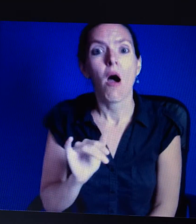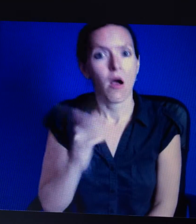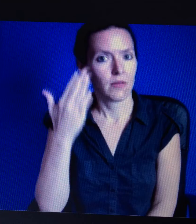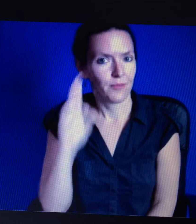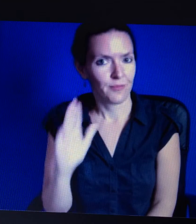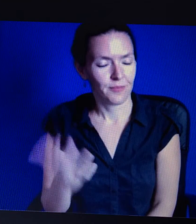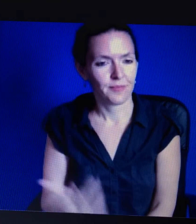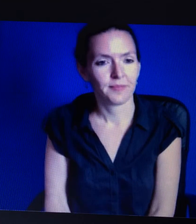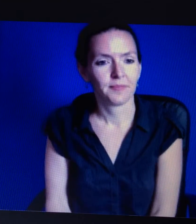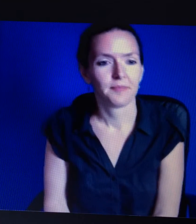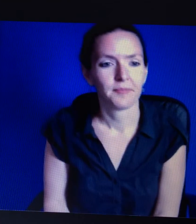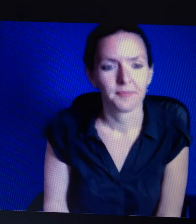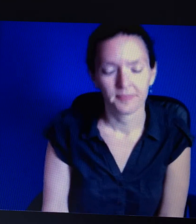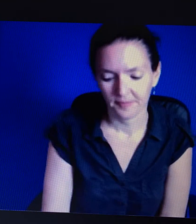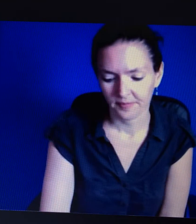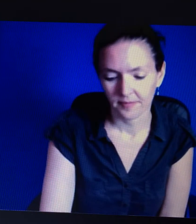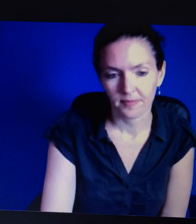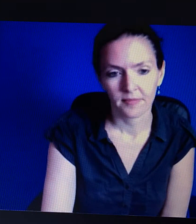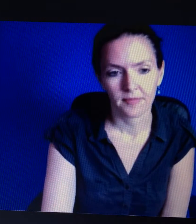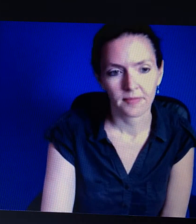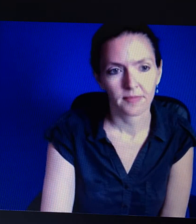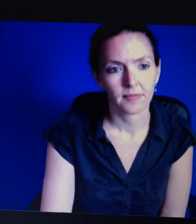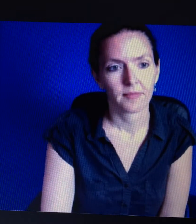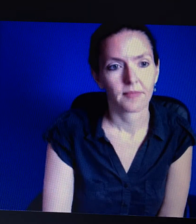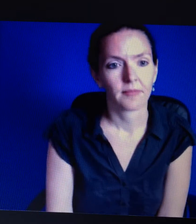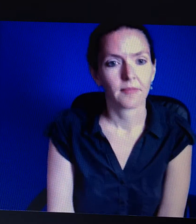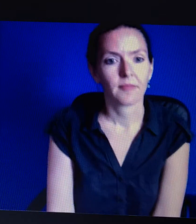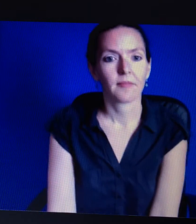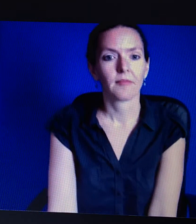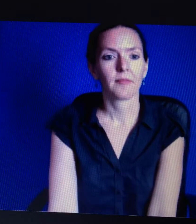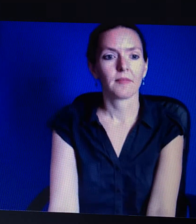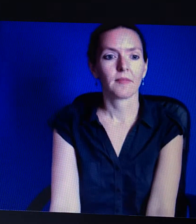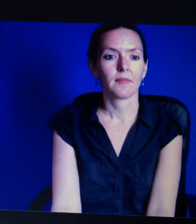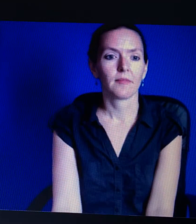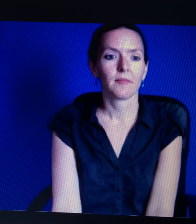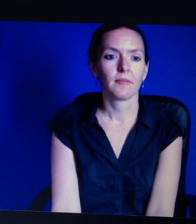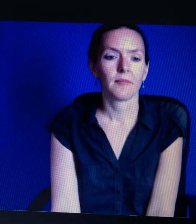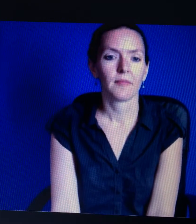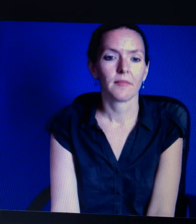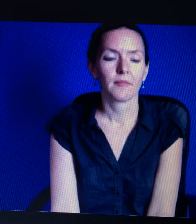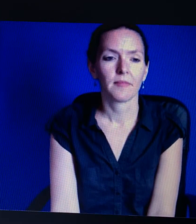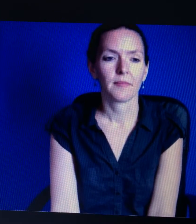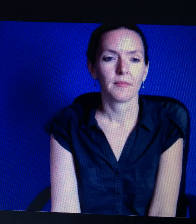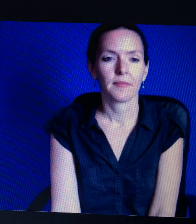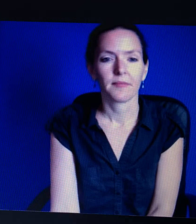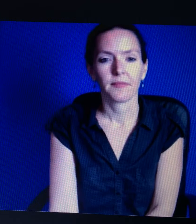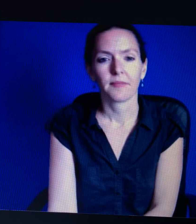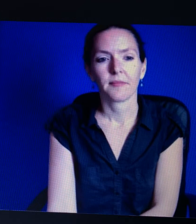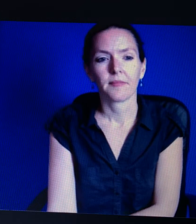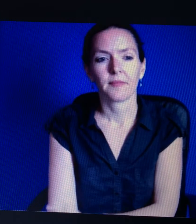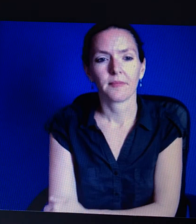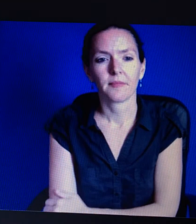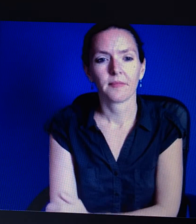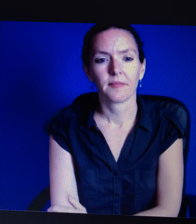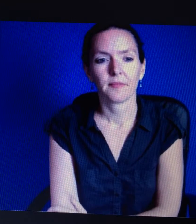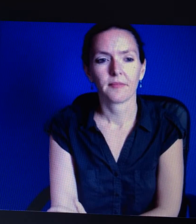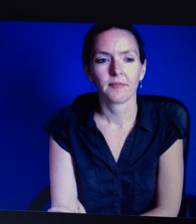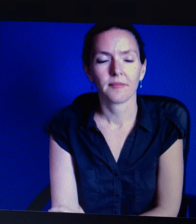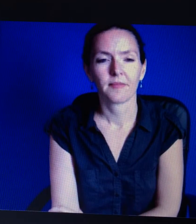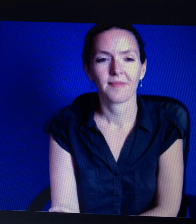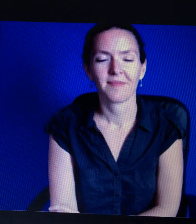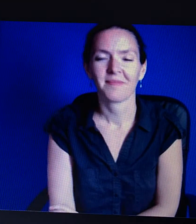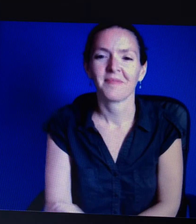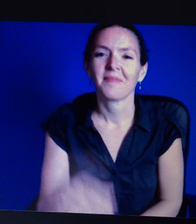the rules. They're not familiar themselves with the system. What does Catherine